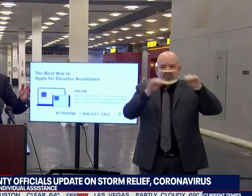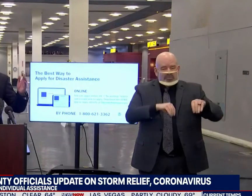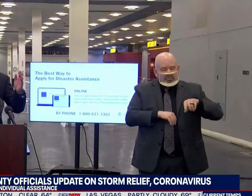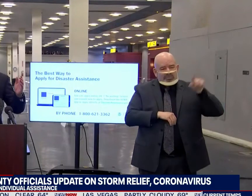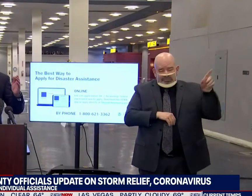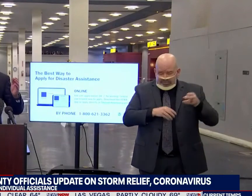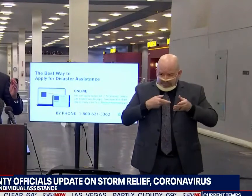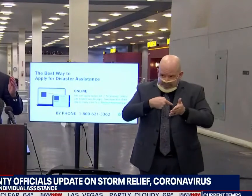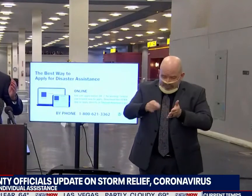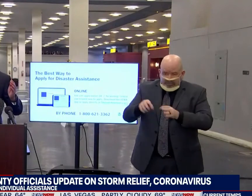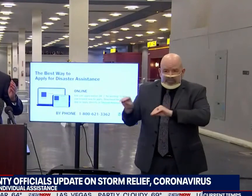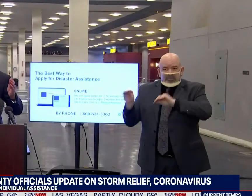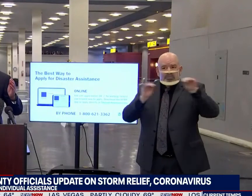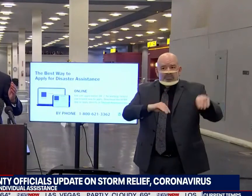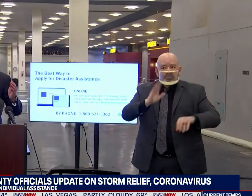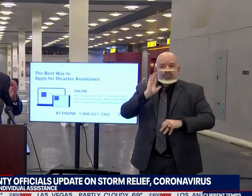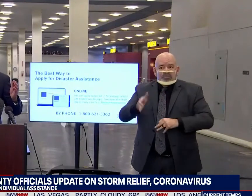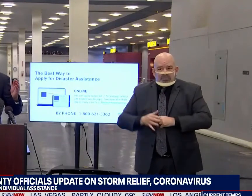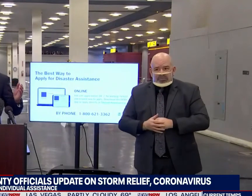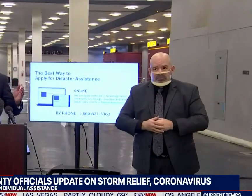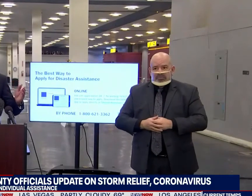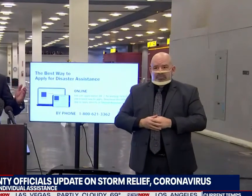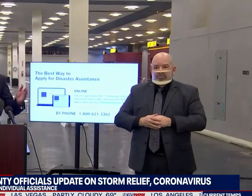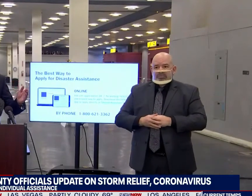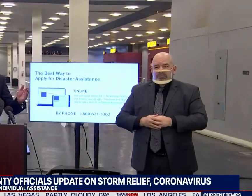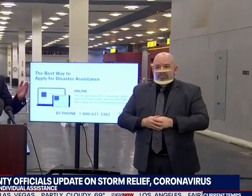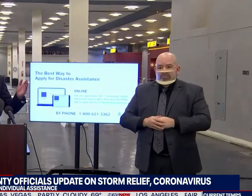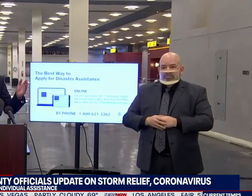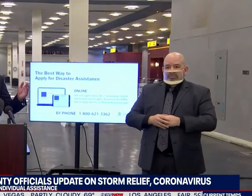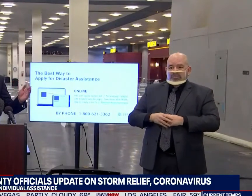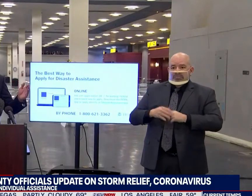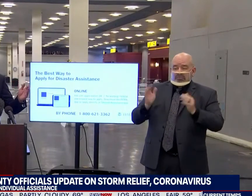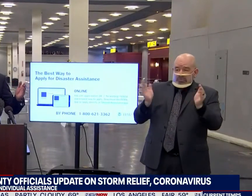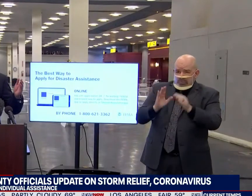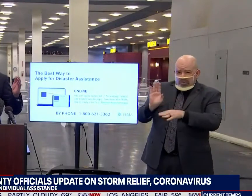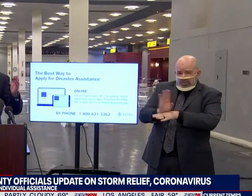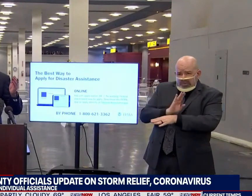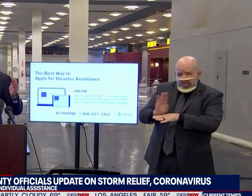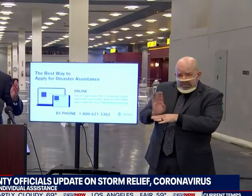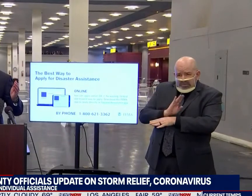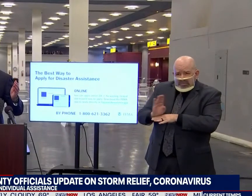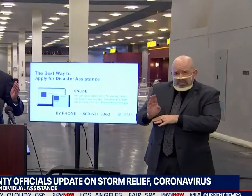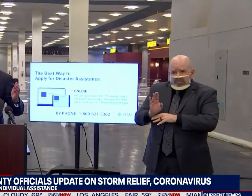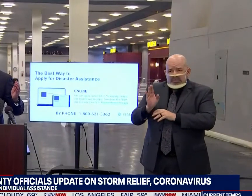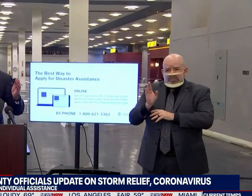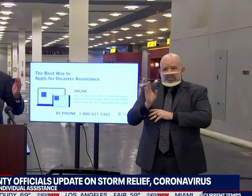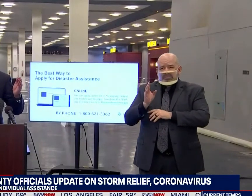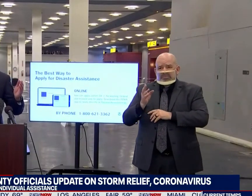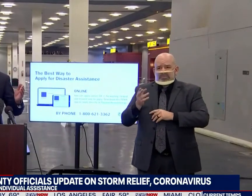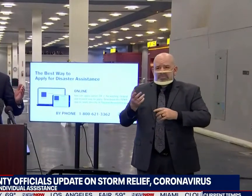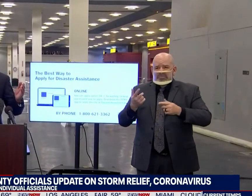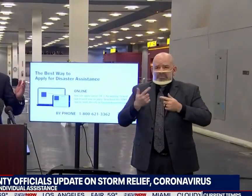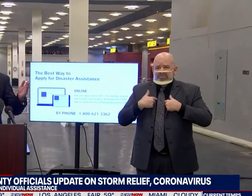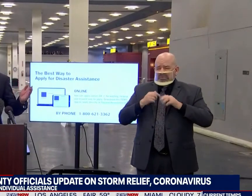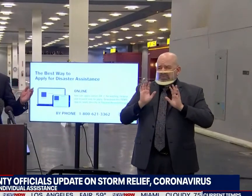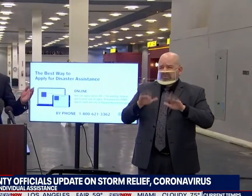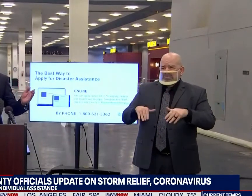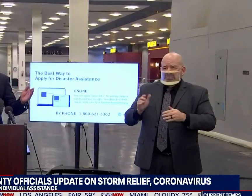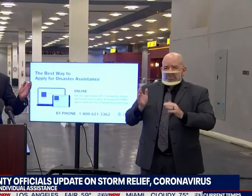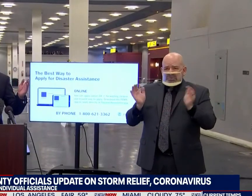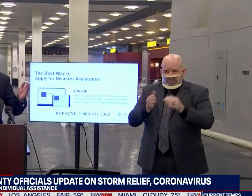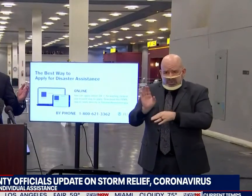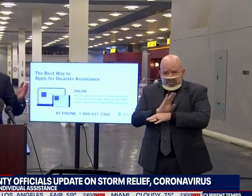Administration. But don't stop listening if you're not a small business because it's also available to homeowners in this